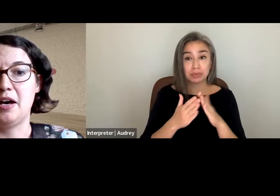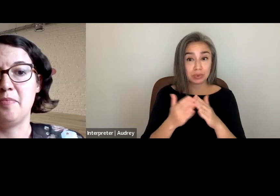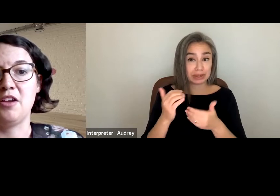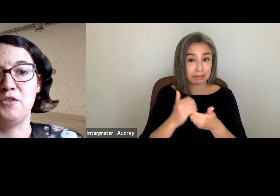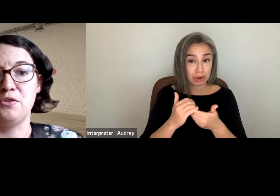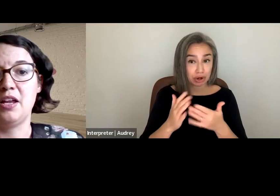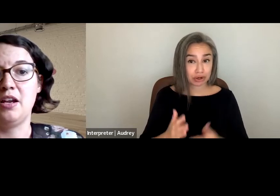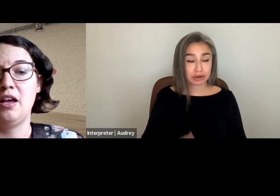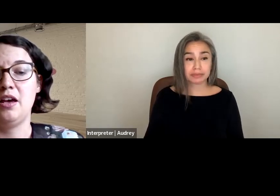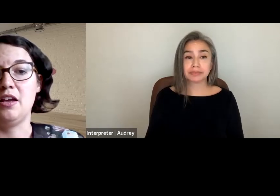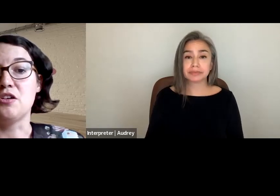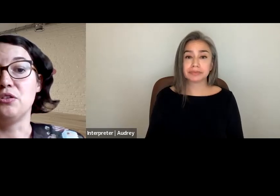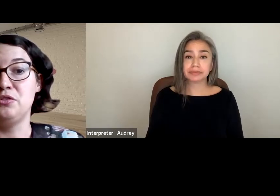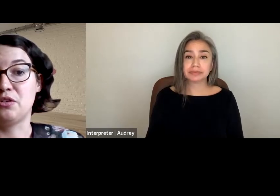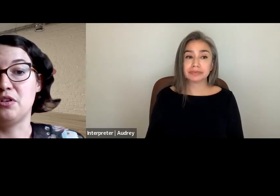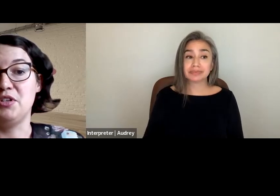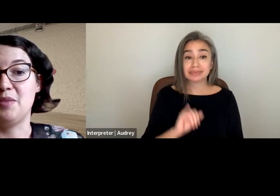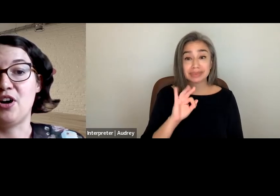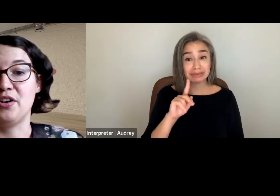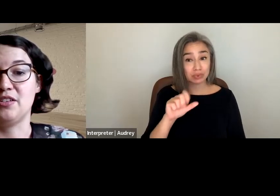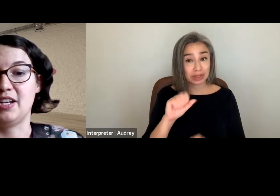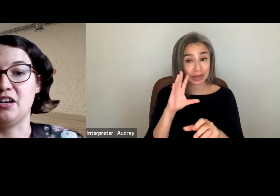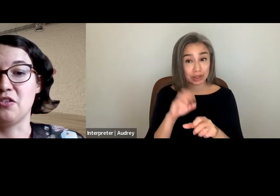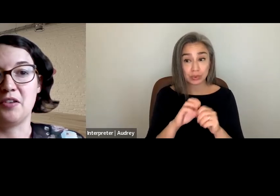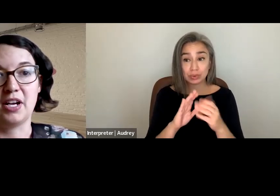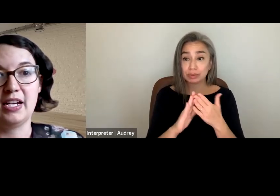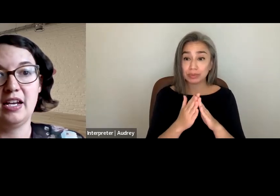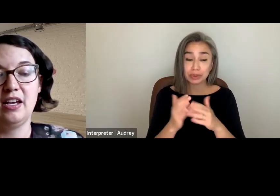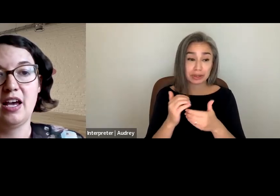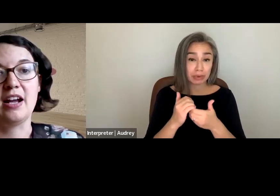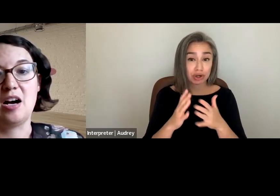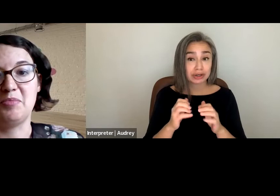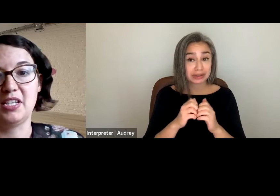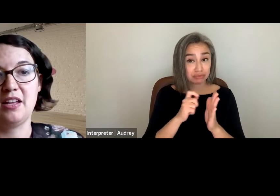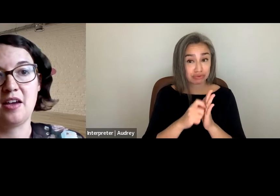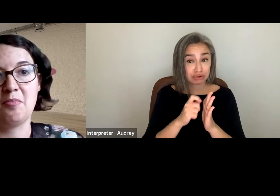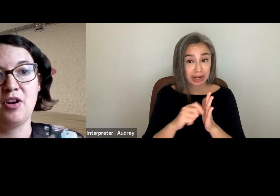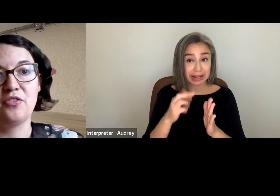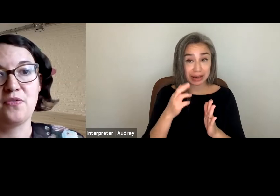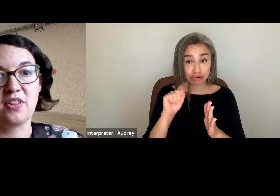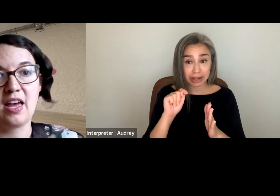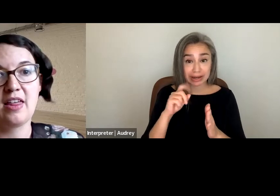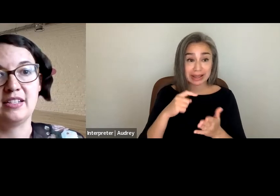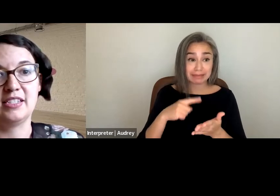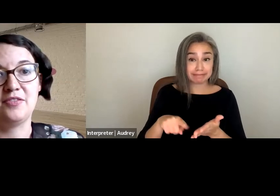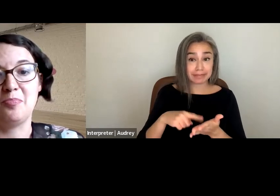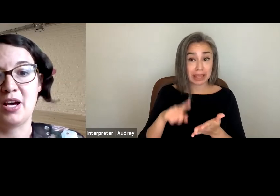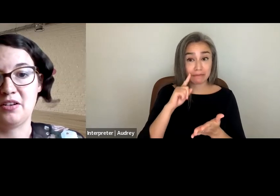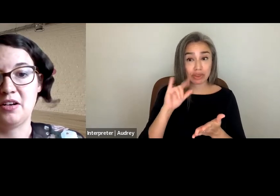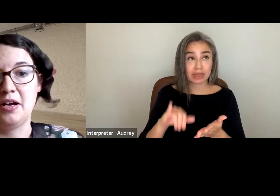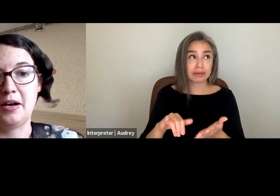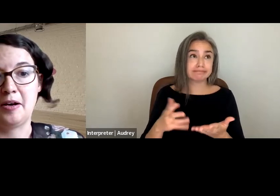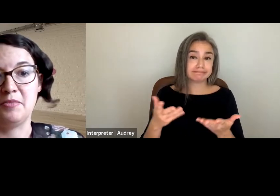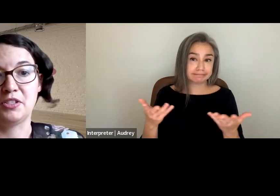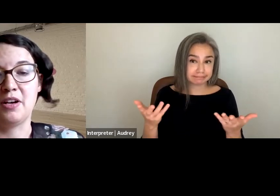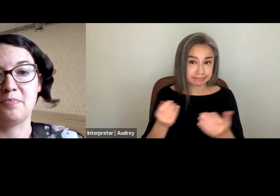partners. If you can include your community partners in grant writing and compensate them for that, that's even